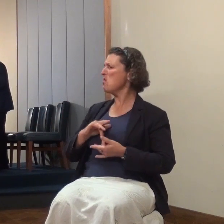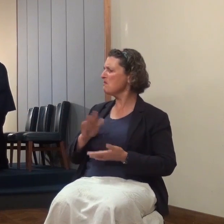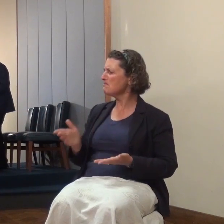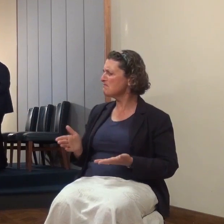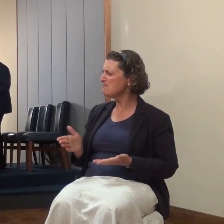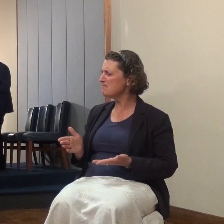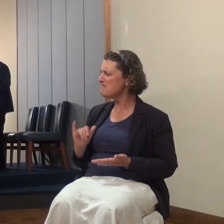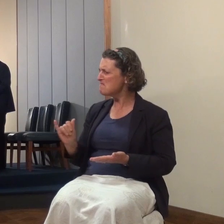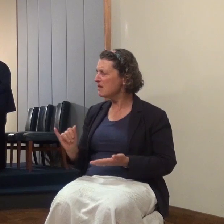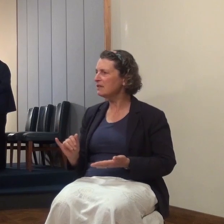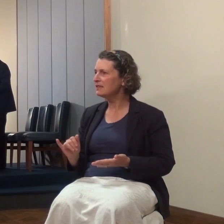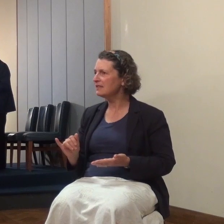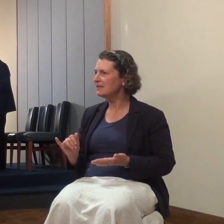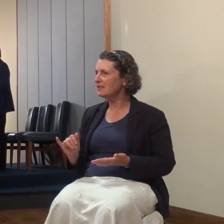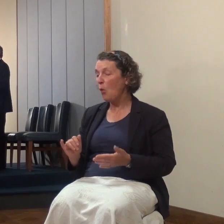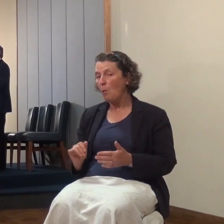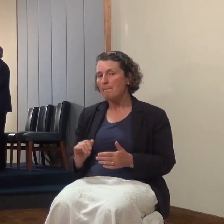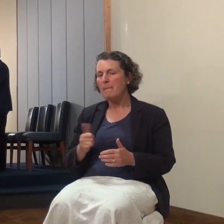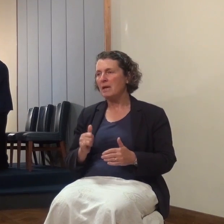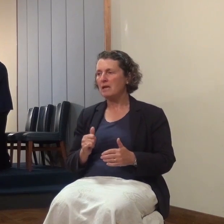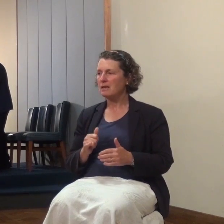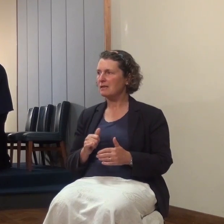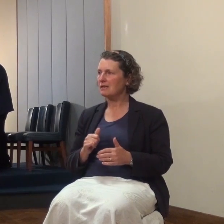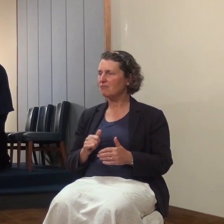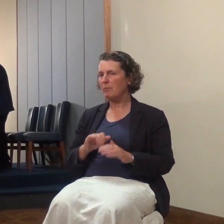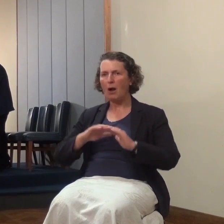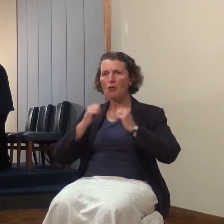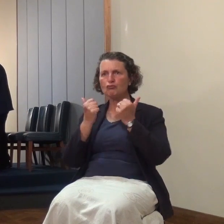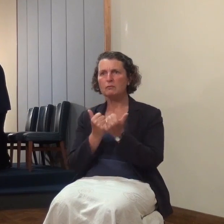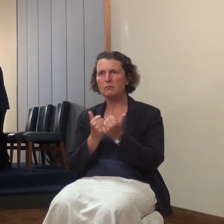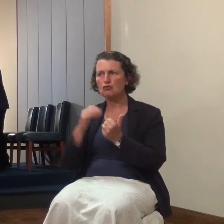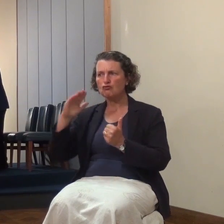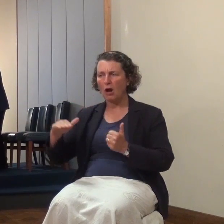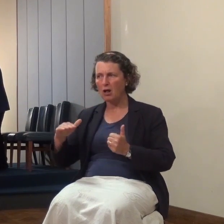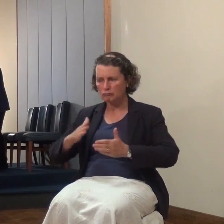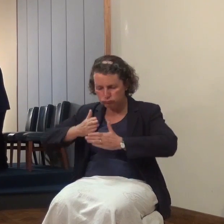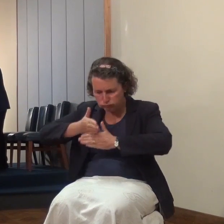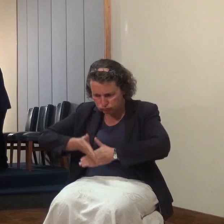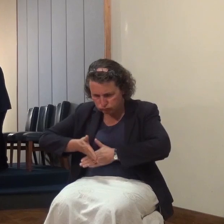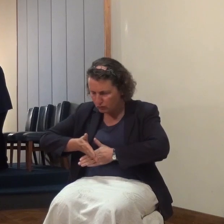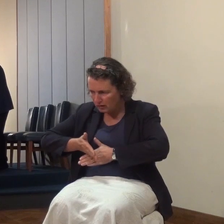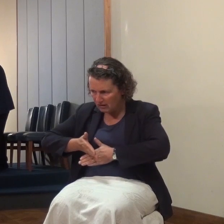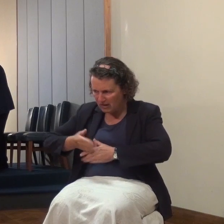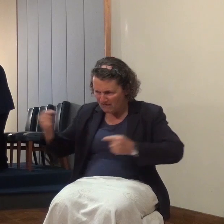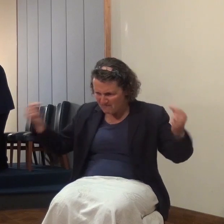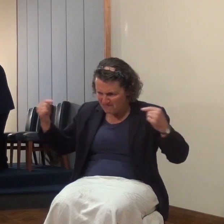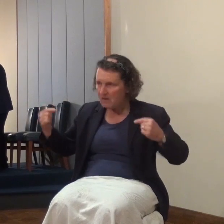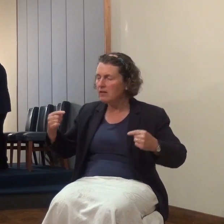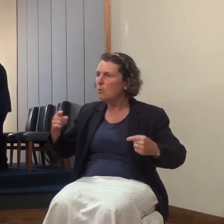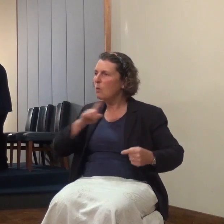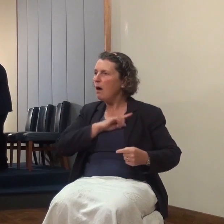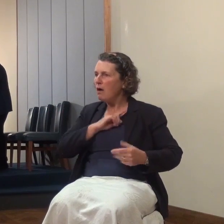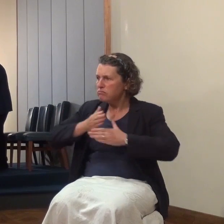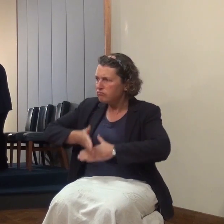or at the desk next door may not be so impressed. Our behaviour might be a standing rebuke to